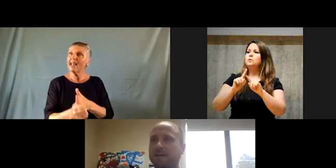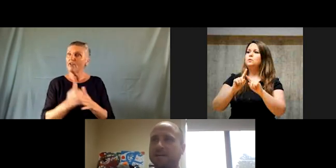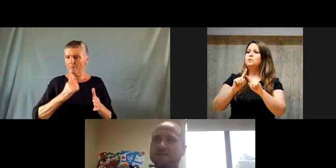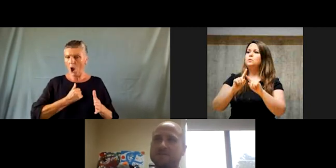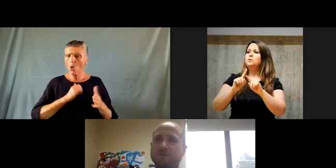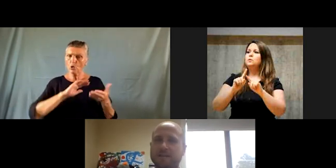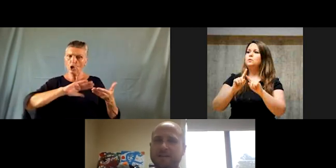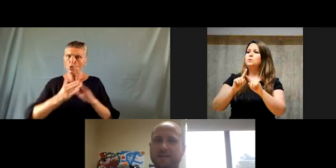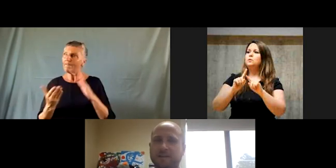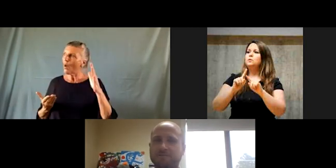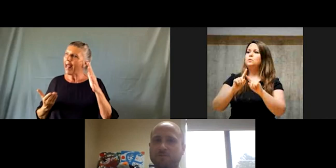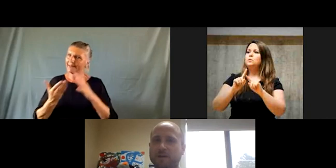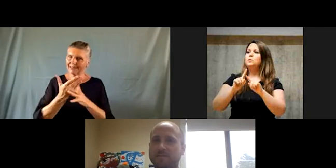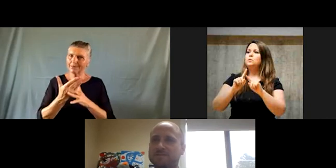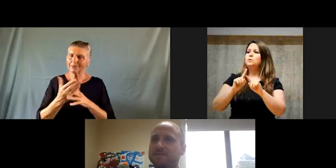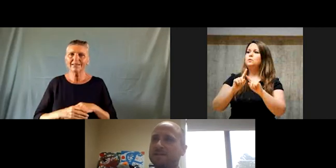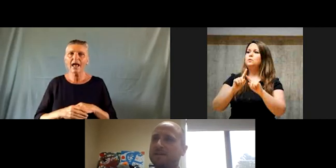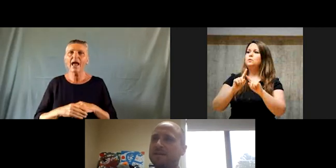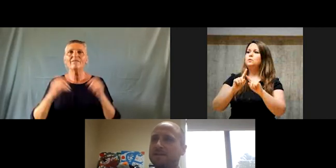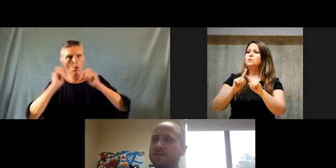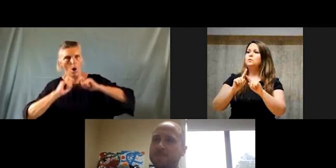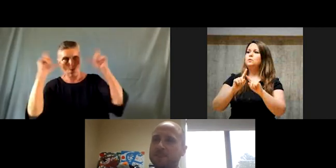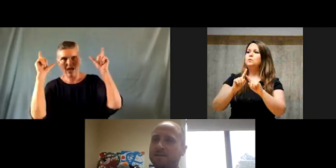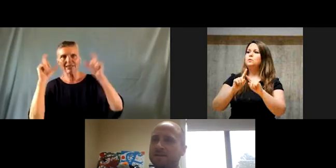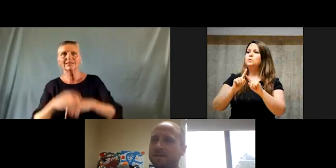for accessibility and for awareness.